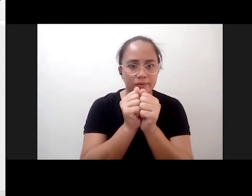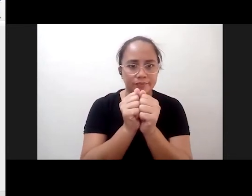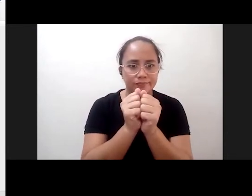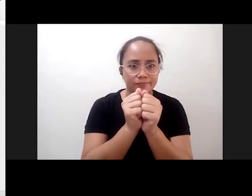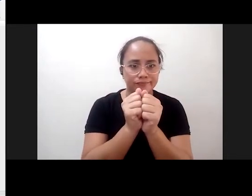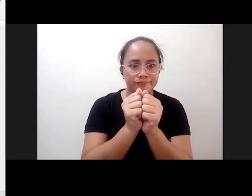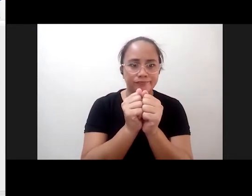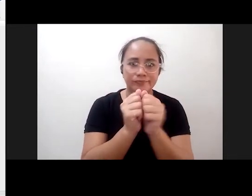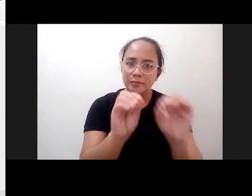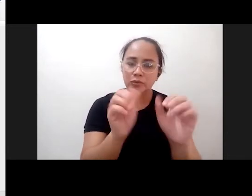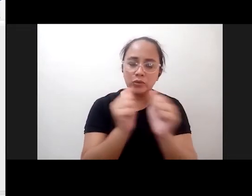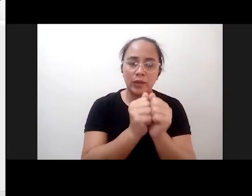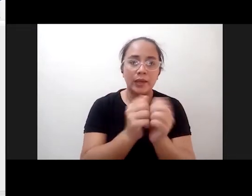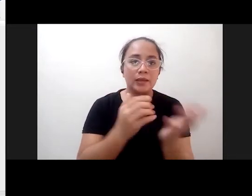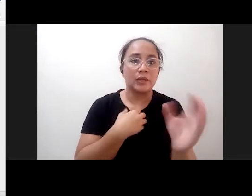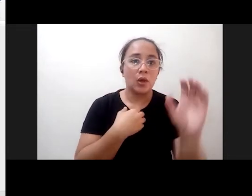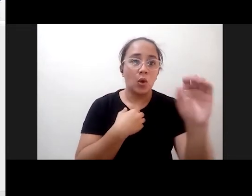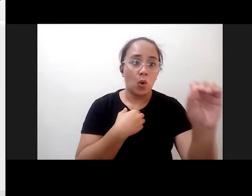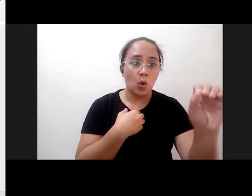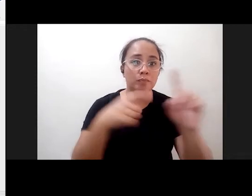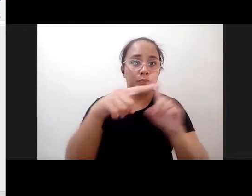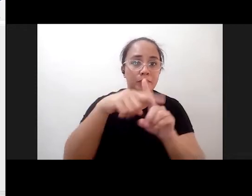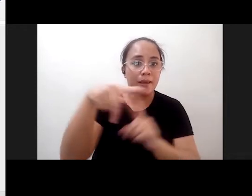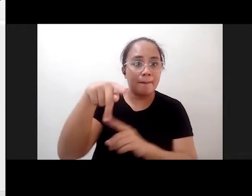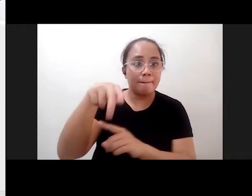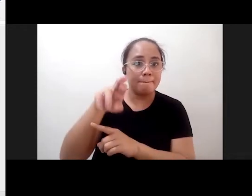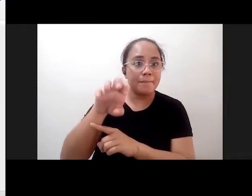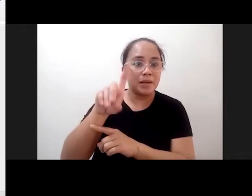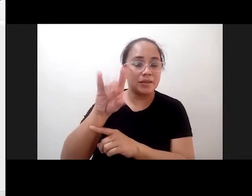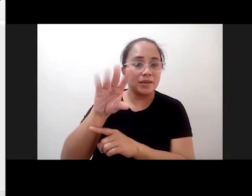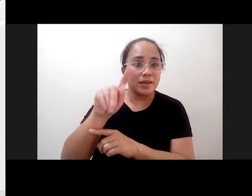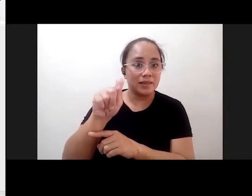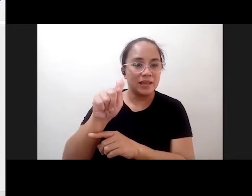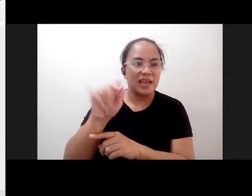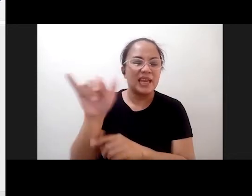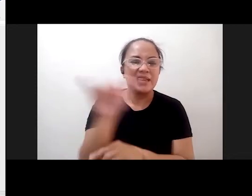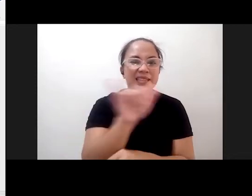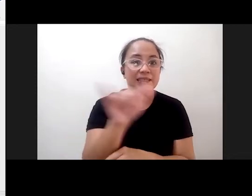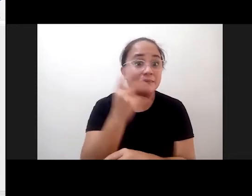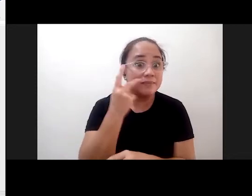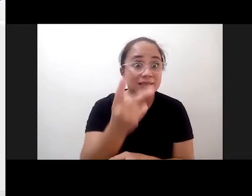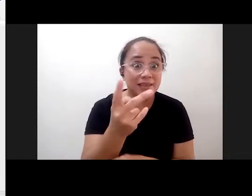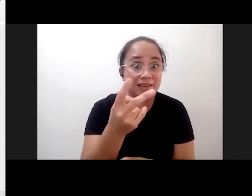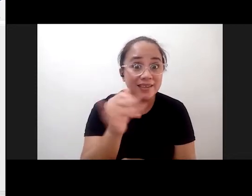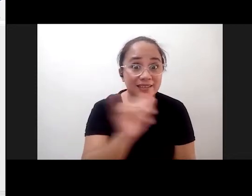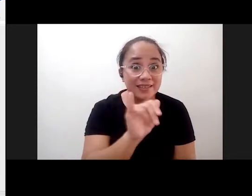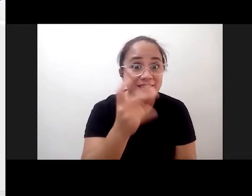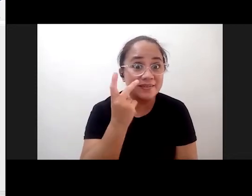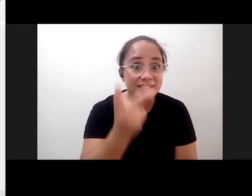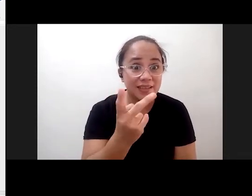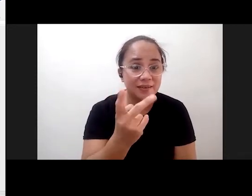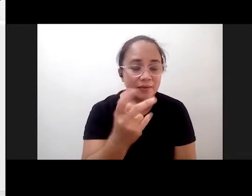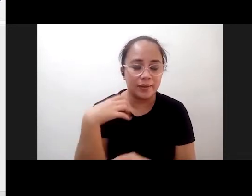So object plus predicate, put it together like you see. hold on.